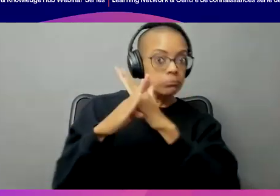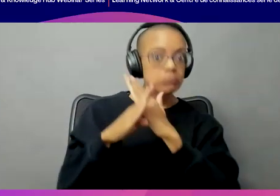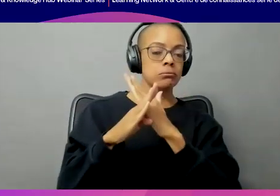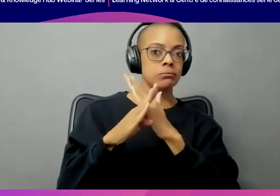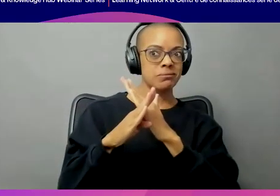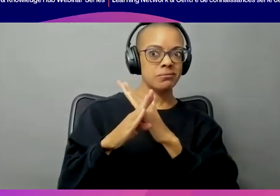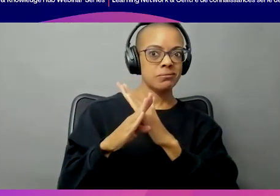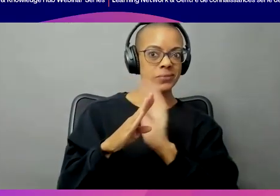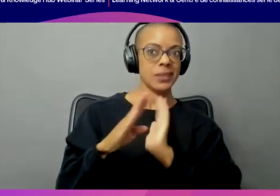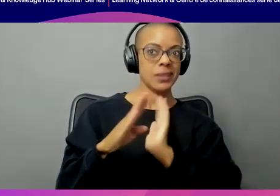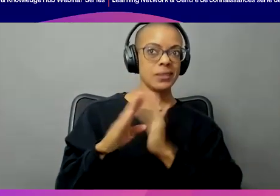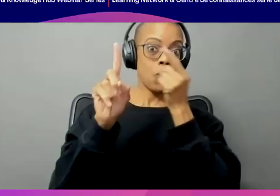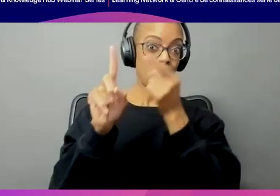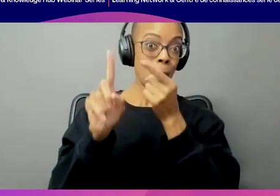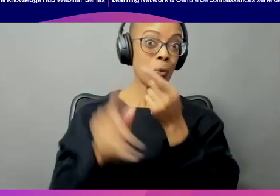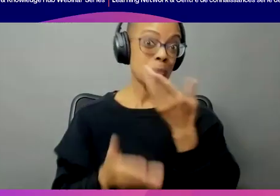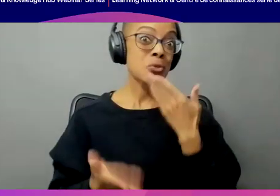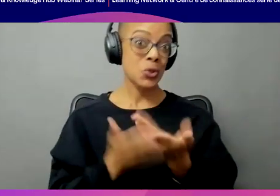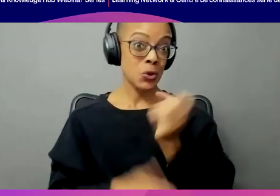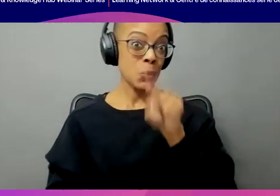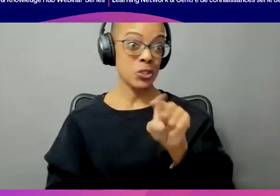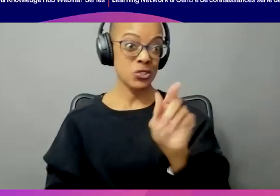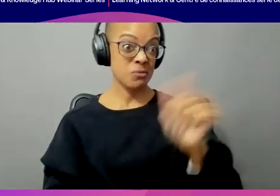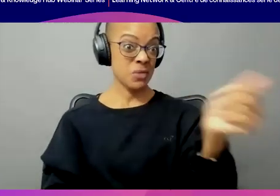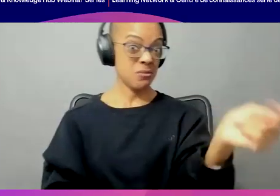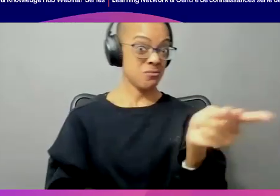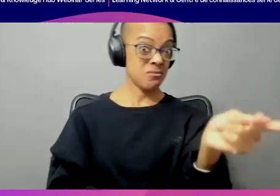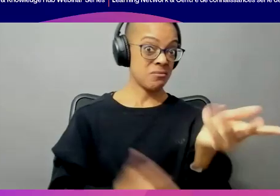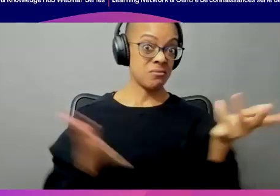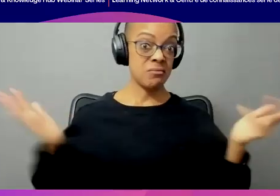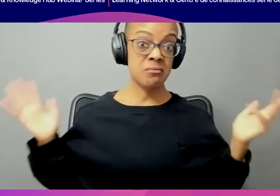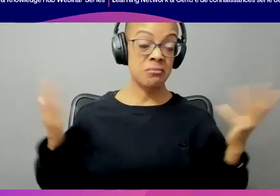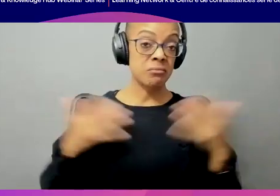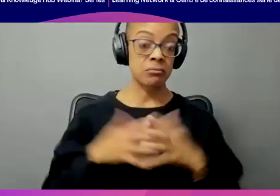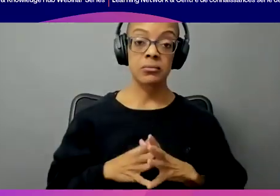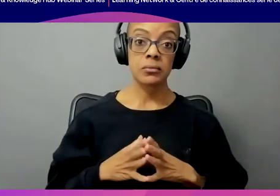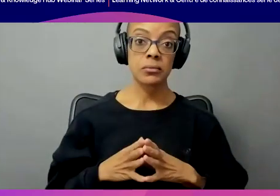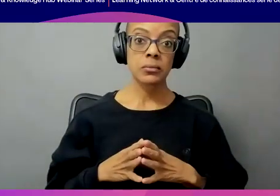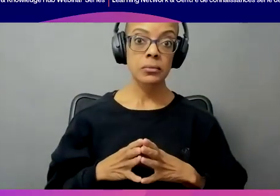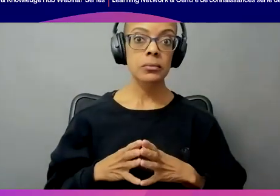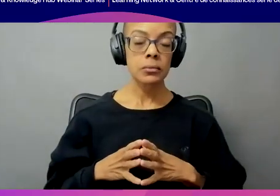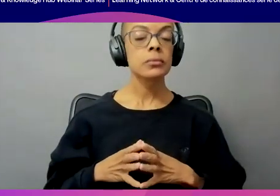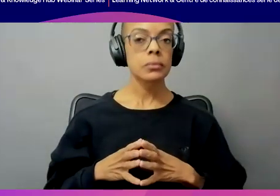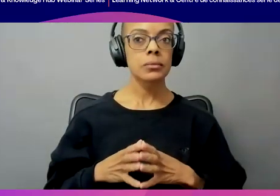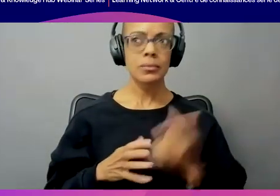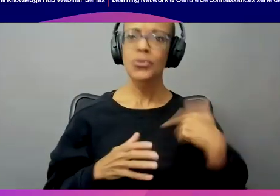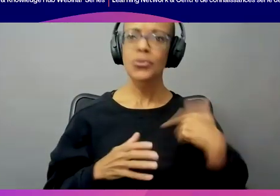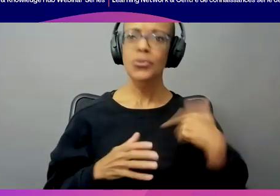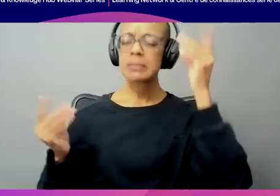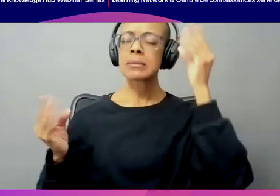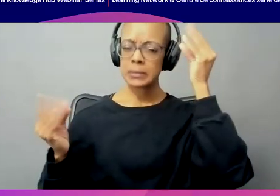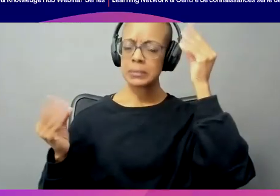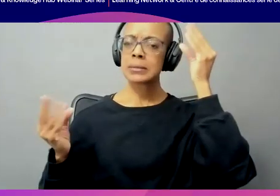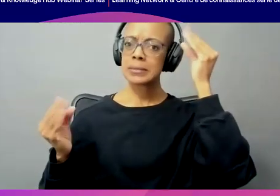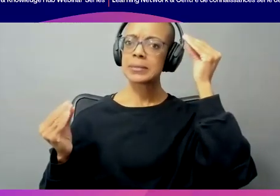I think it'd be an interesting question for the other two as well. But we've been thinking about this a lot, about the